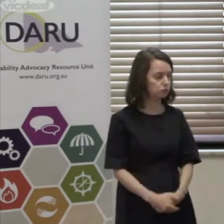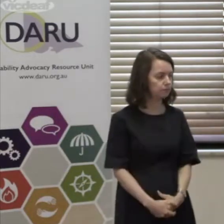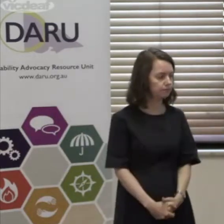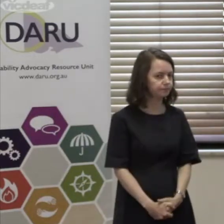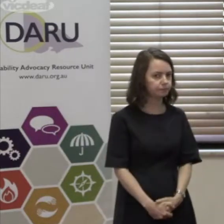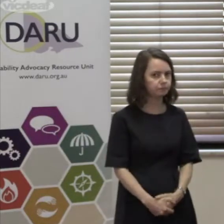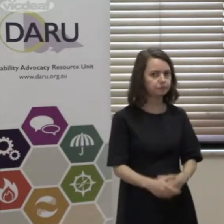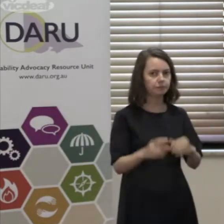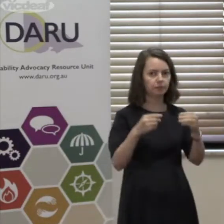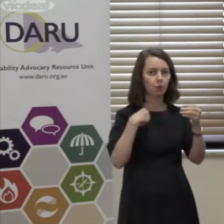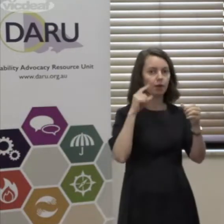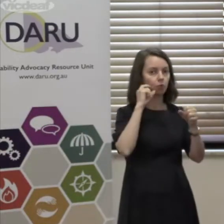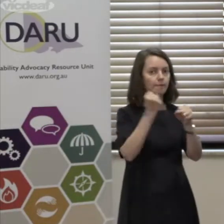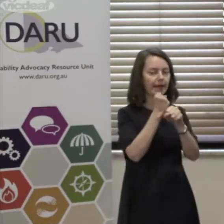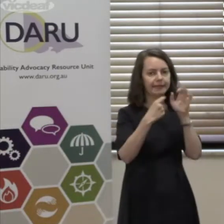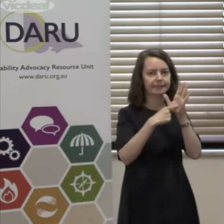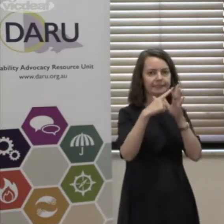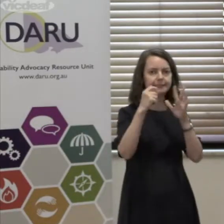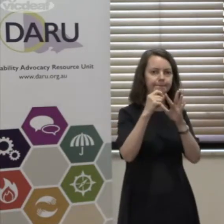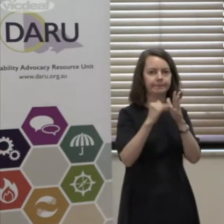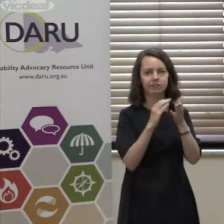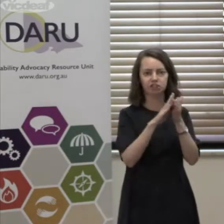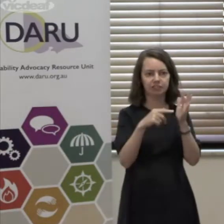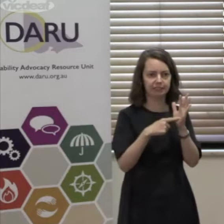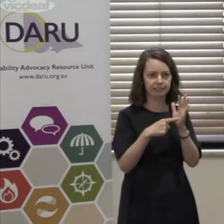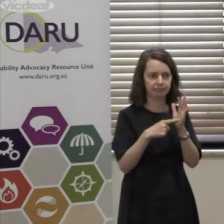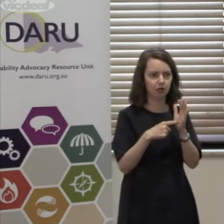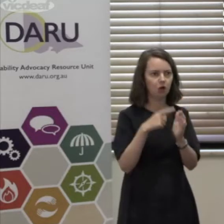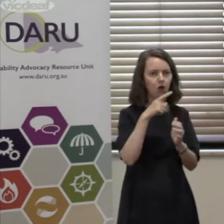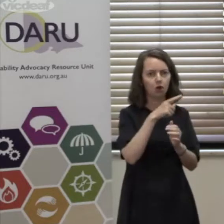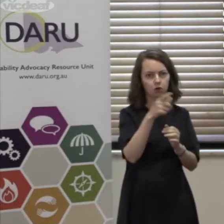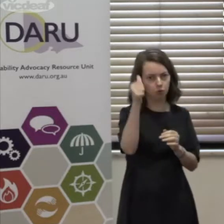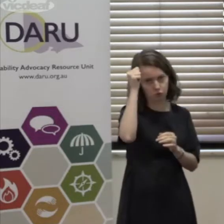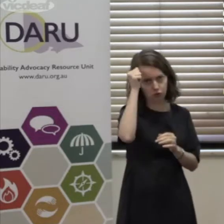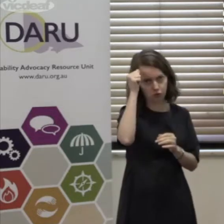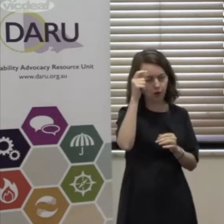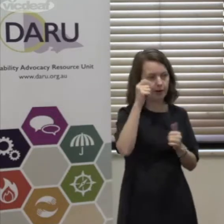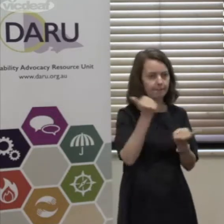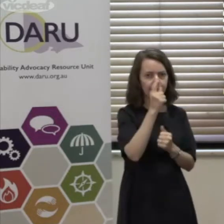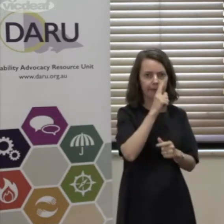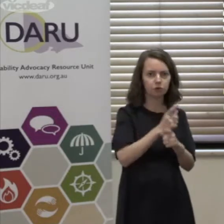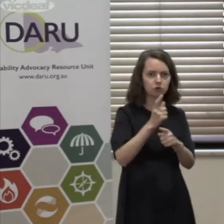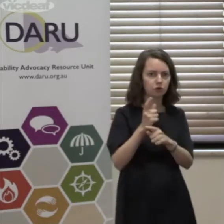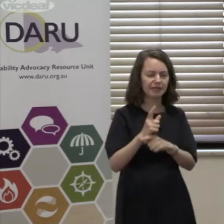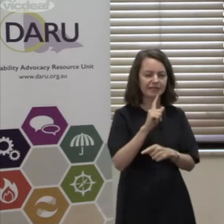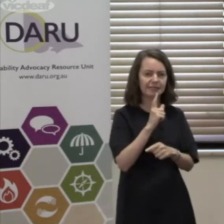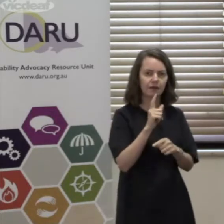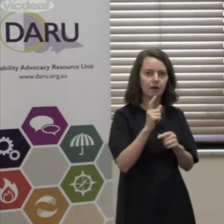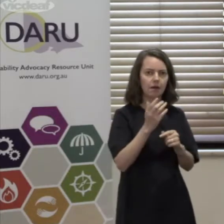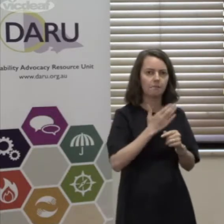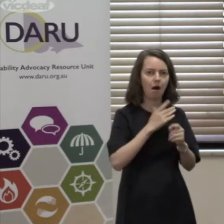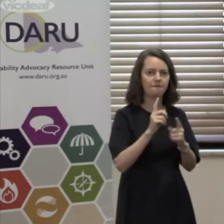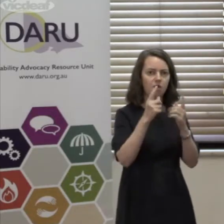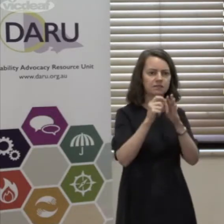is a tip sheet that we're putting together. There's been a lot of feedback, you'll be very familiar with it, there's been a lot of feedback about the fact that the first plan process starts